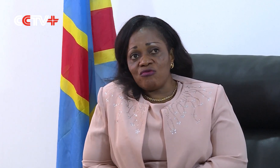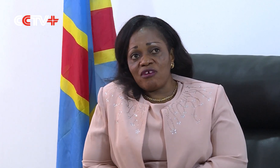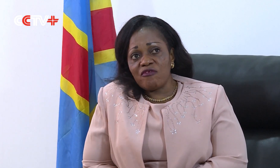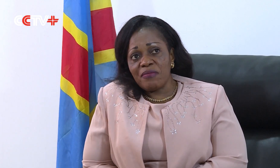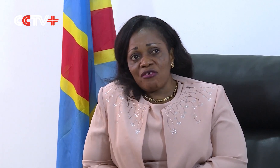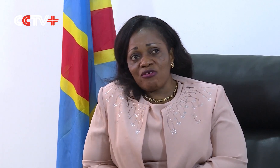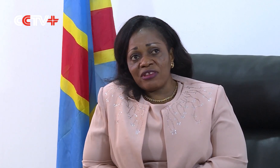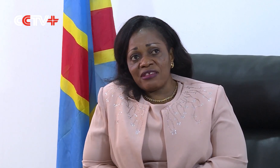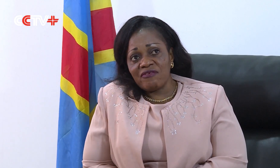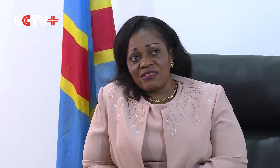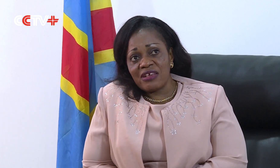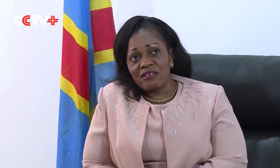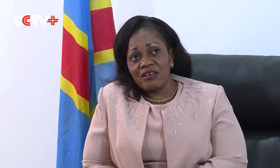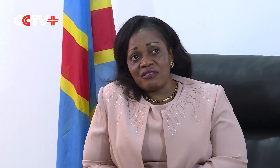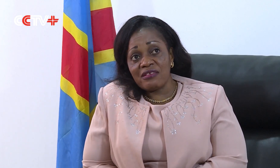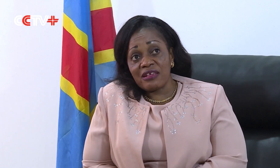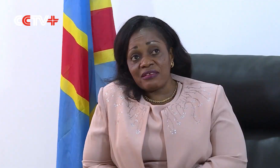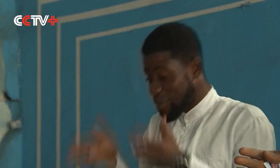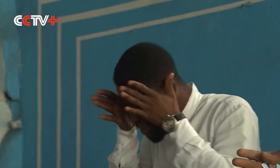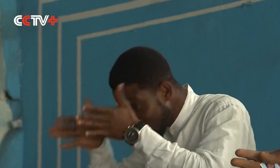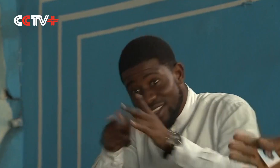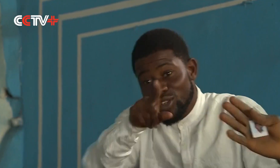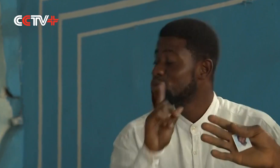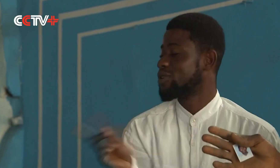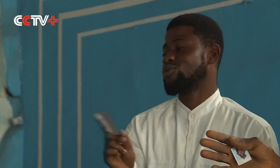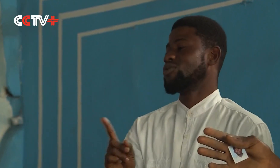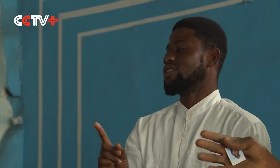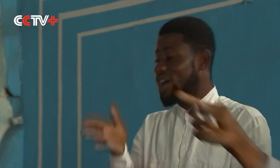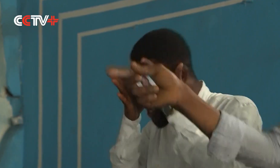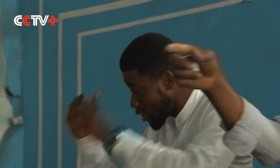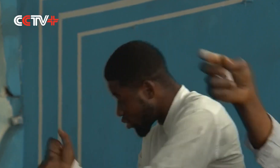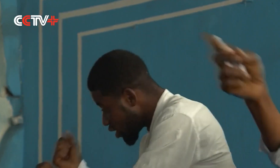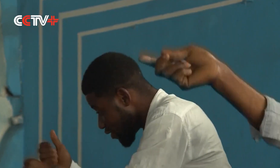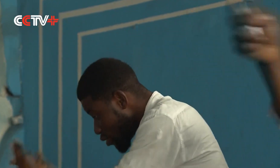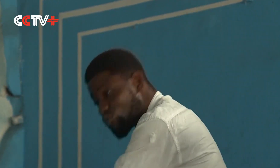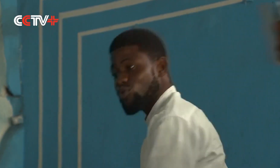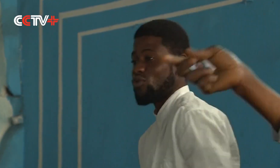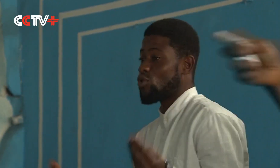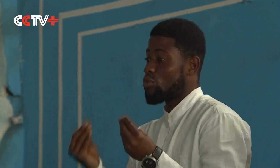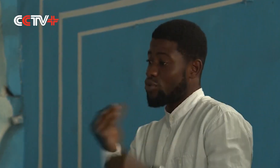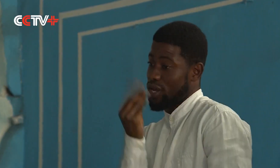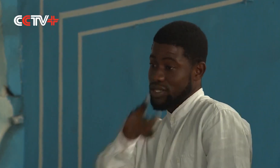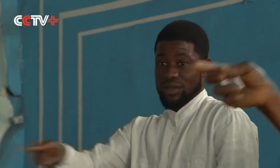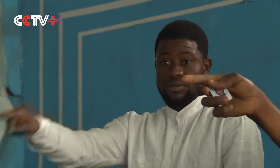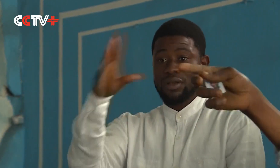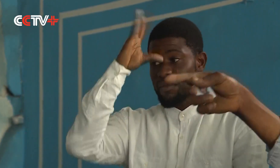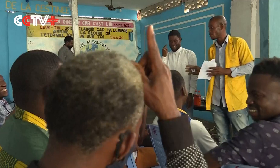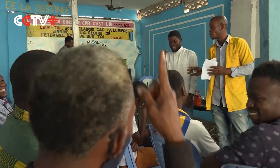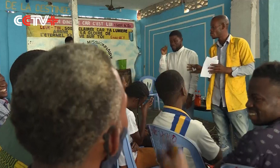2 million. That's a large number. Sign language will be taught in schools across the DRC. It will